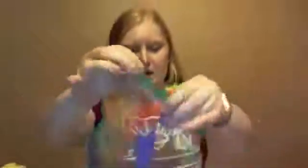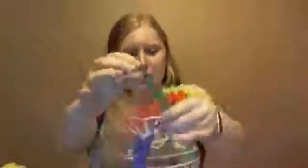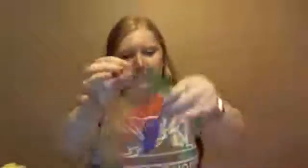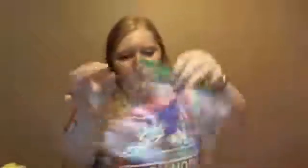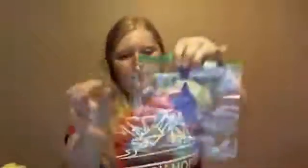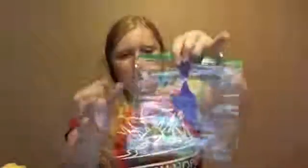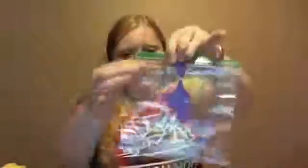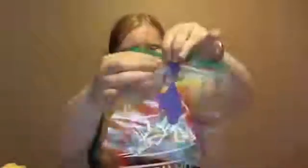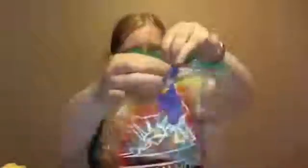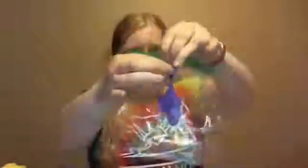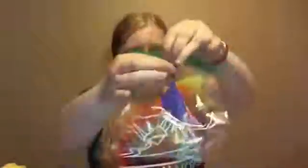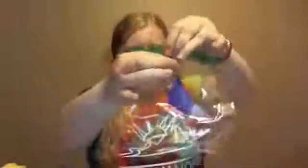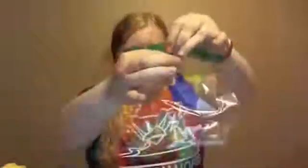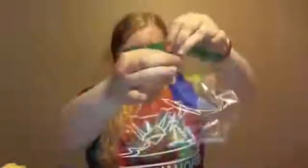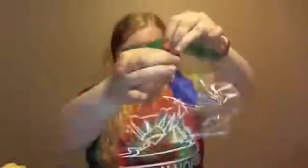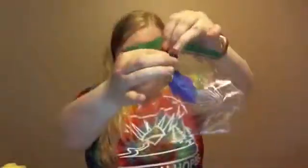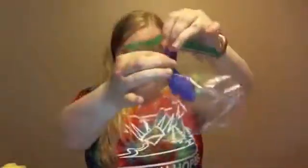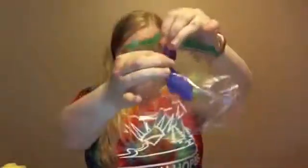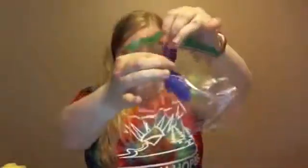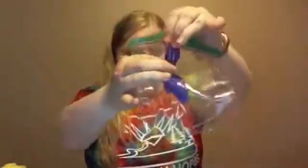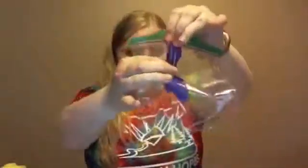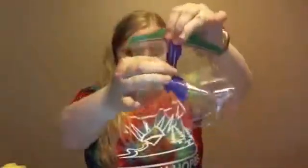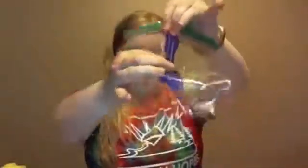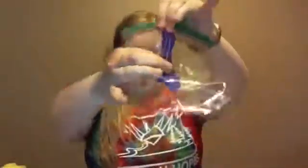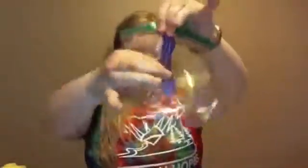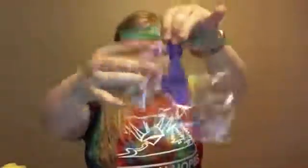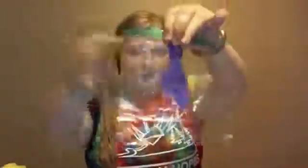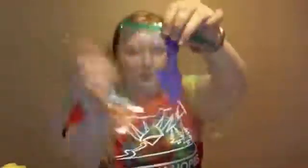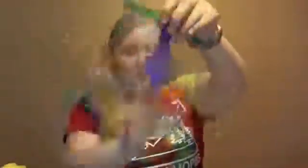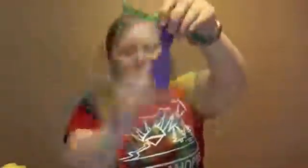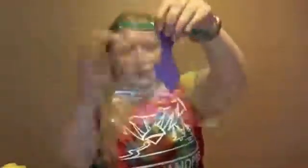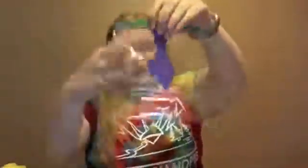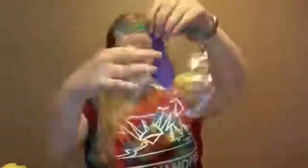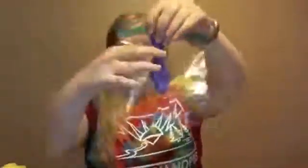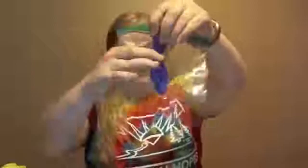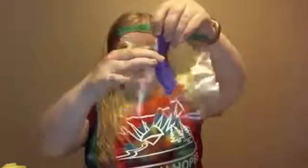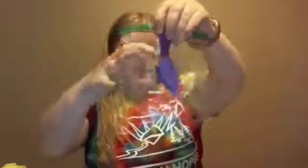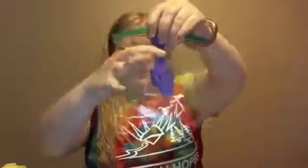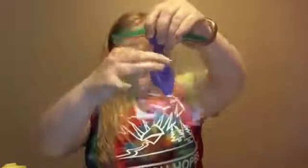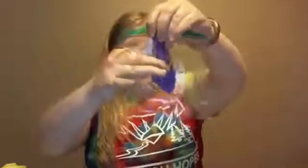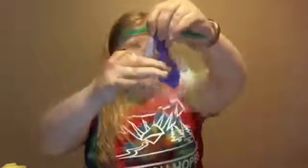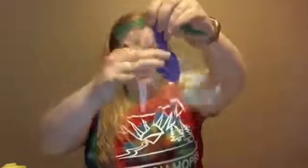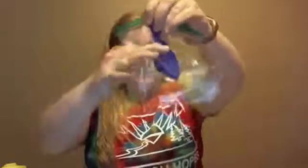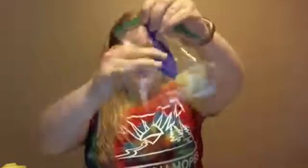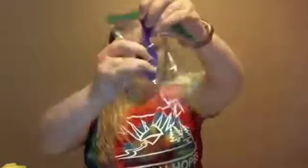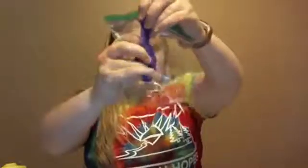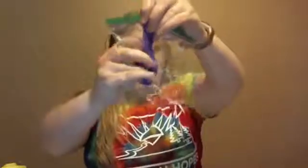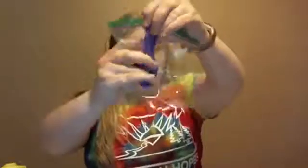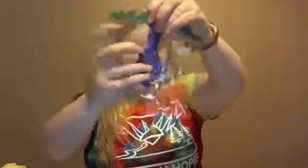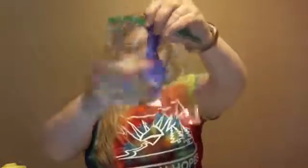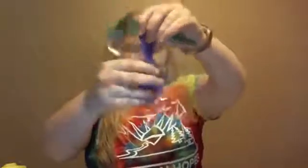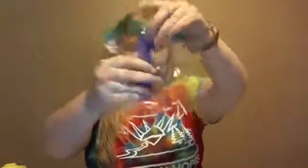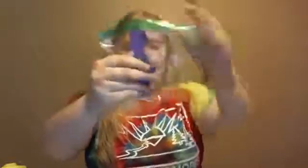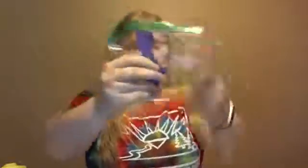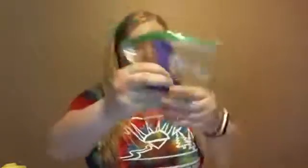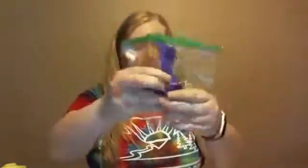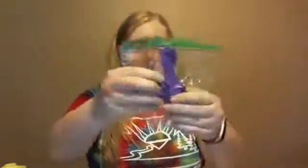So I'm gonna hold it up and smush it down. So it does feel